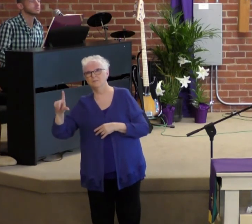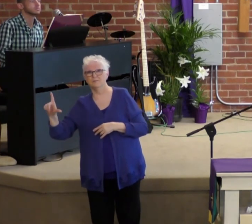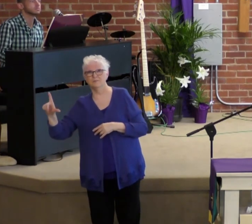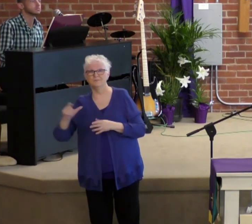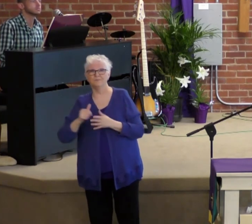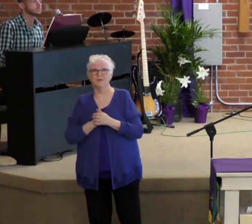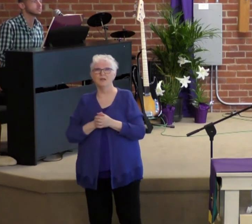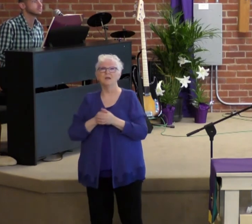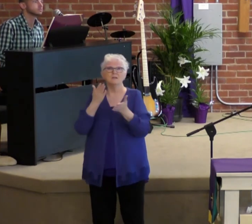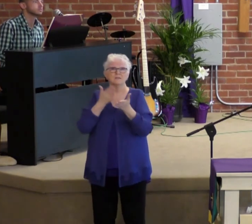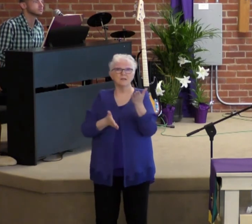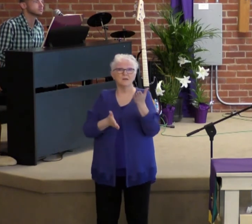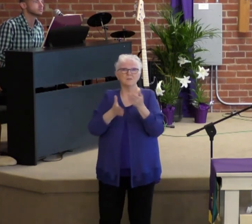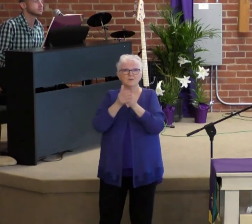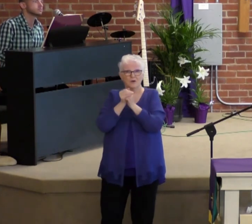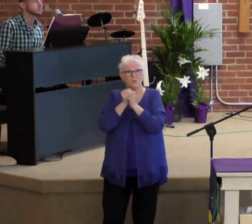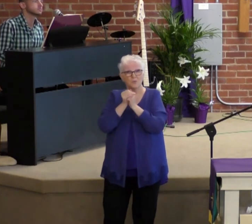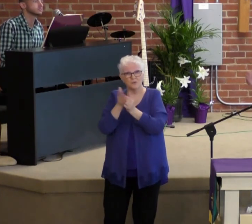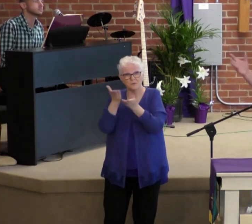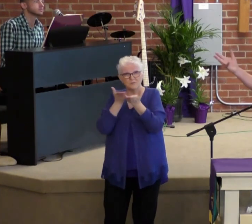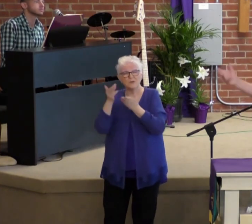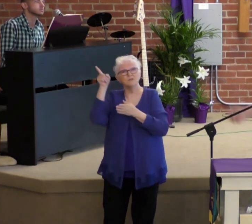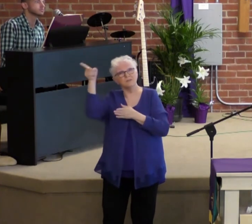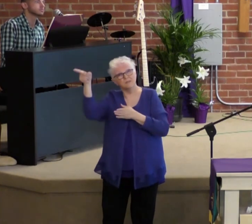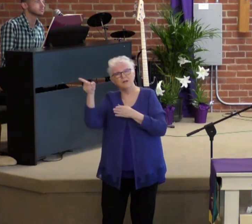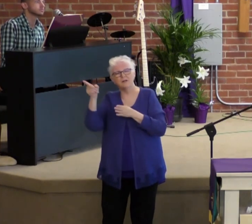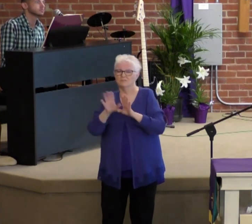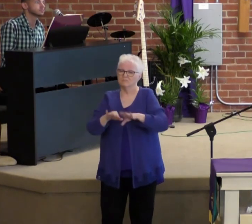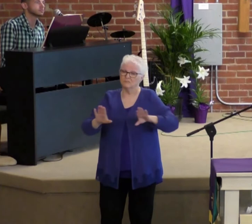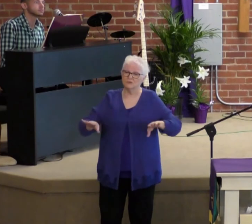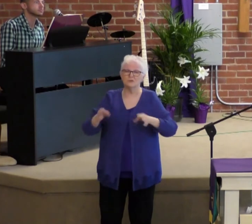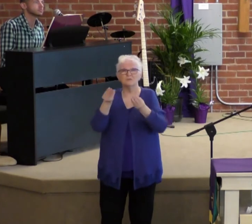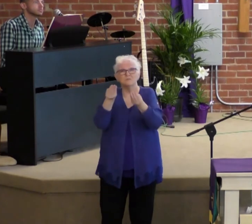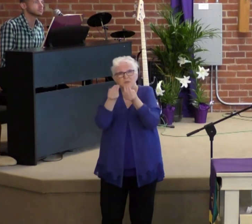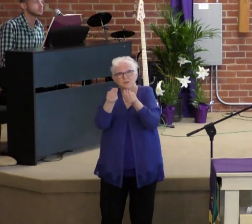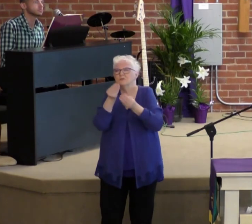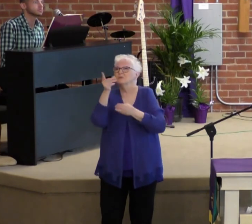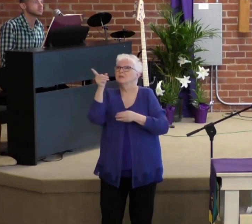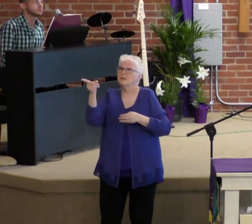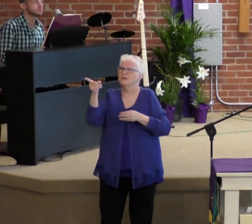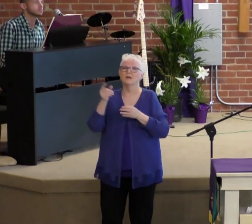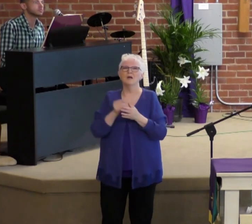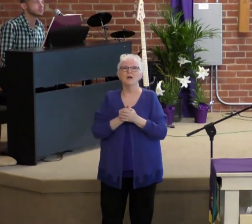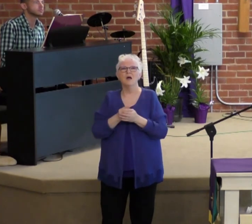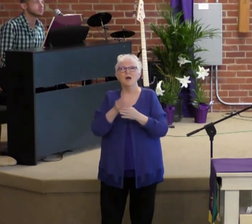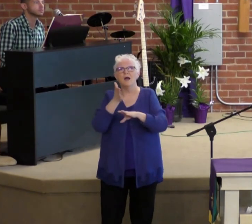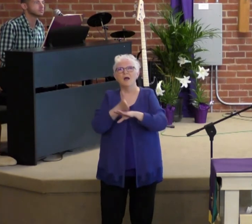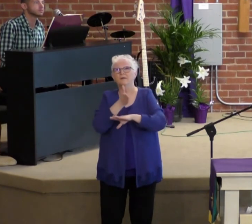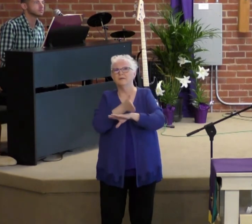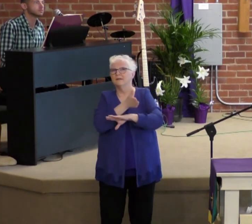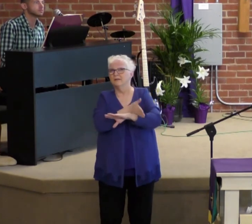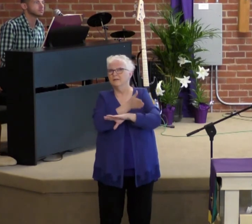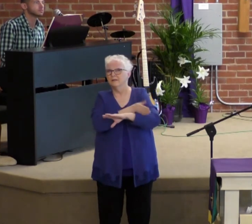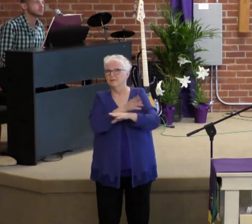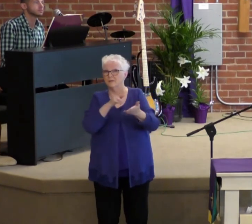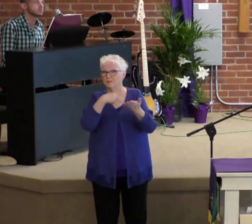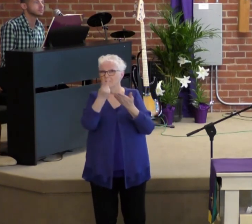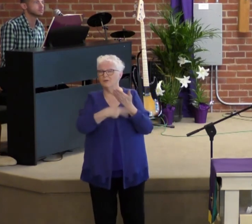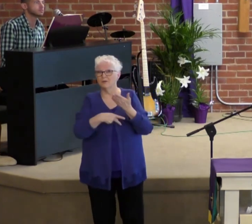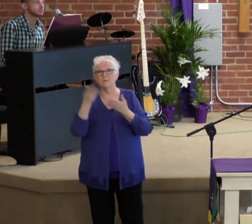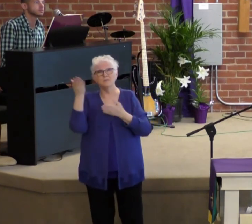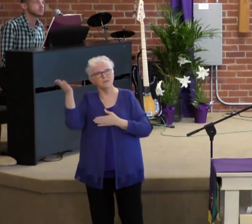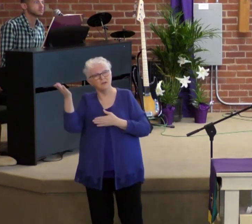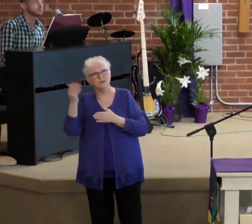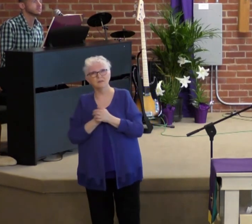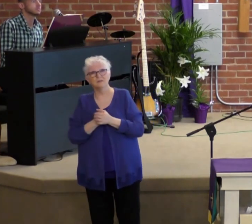worship services at Shades of Grace there to reach out in the community. So God is guiding us, and we're taking it one